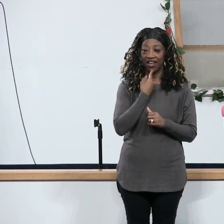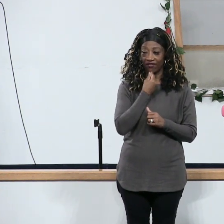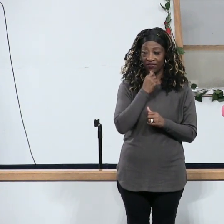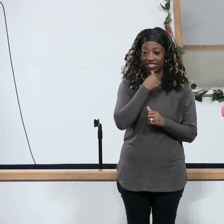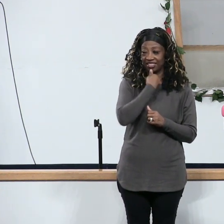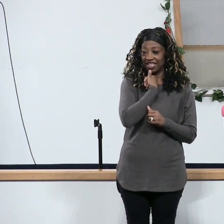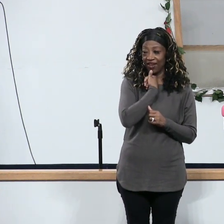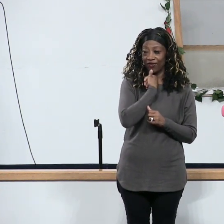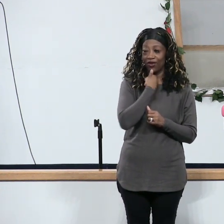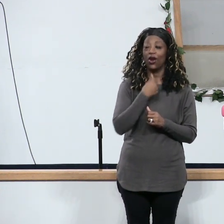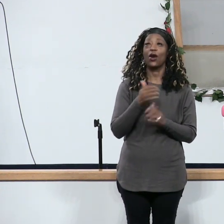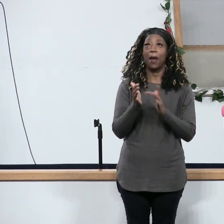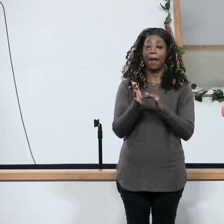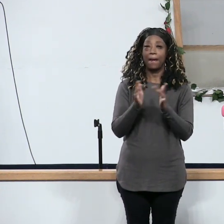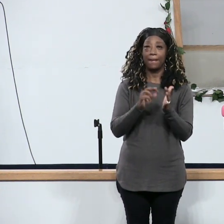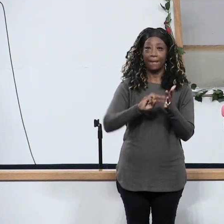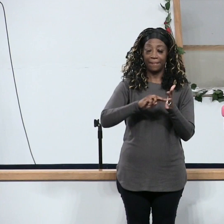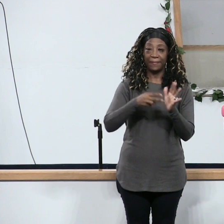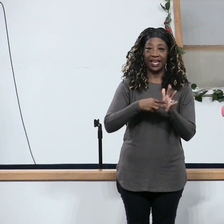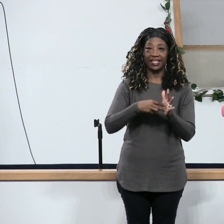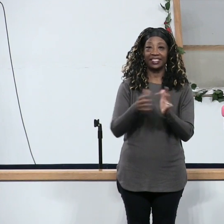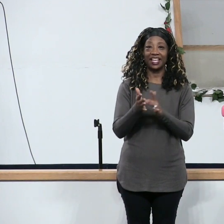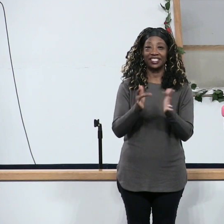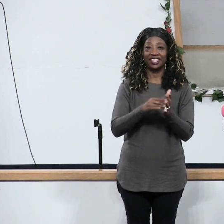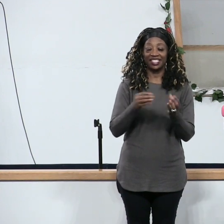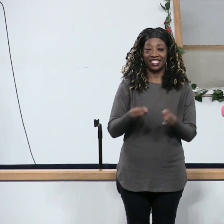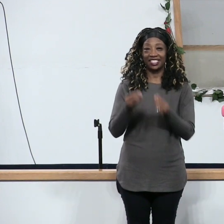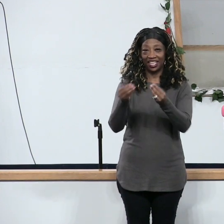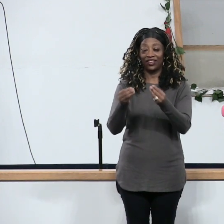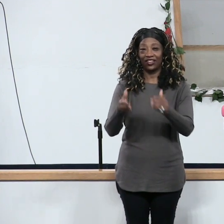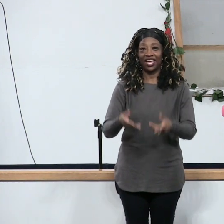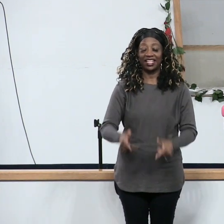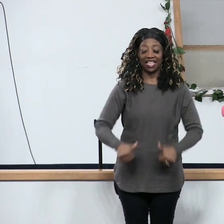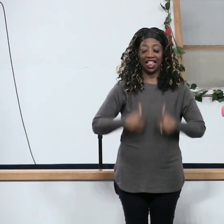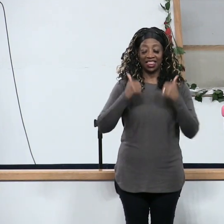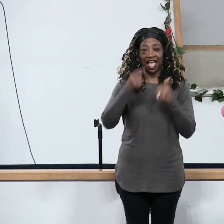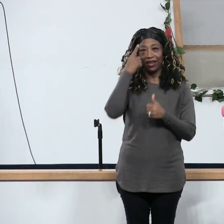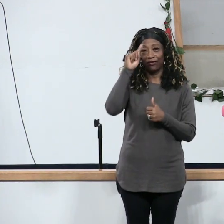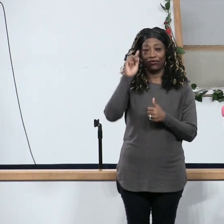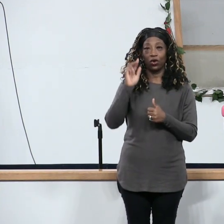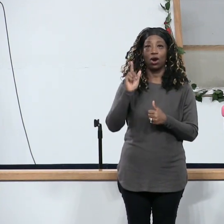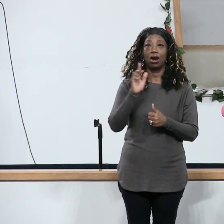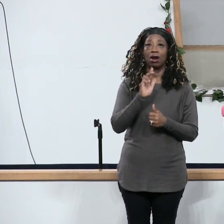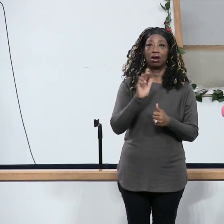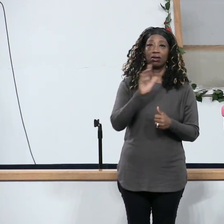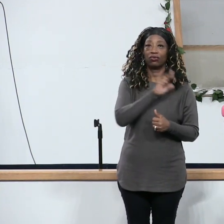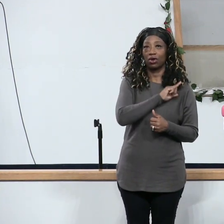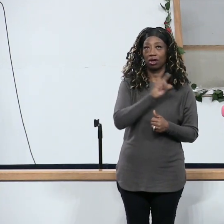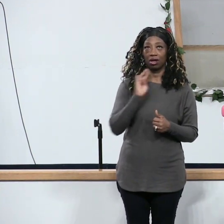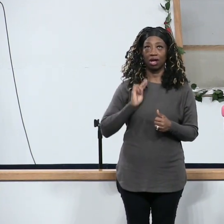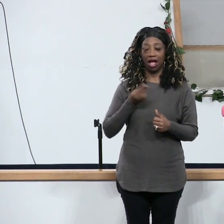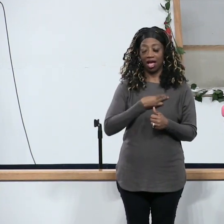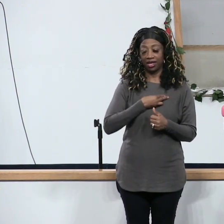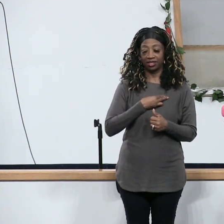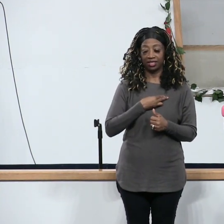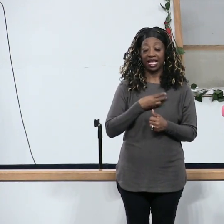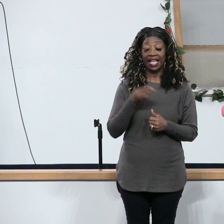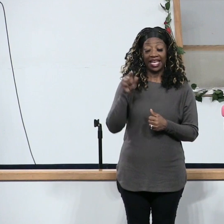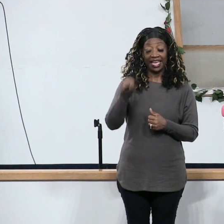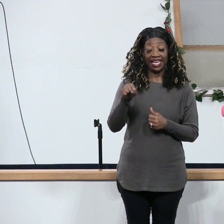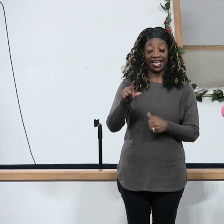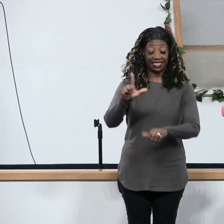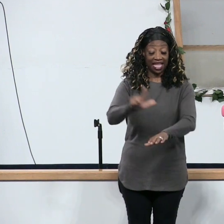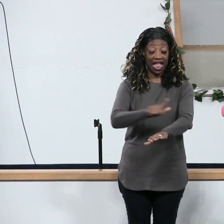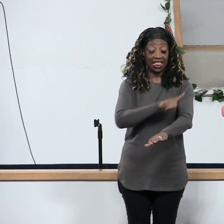him giving his life for us. His suffering speaks of him being the Lamb of God, which takes away the sins of this